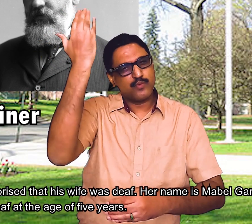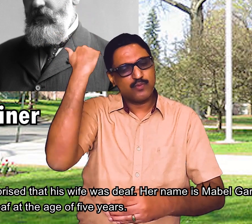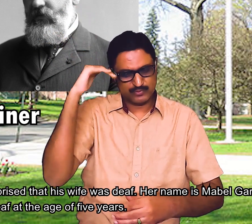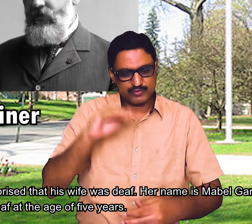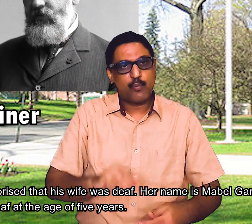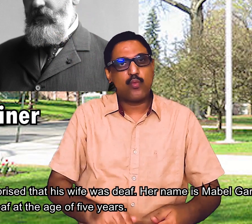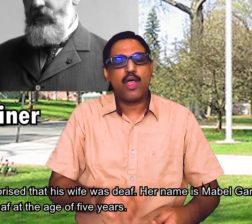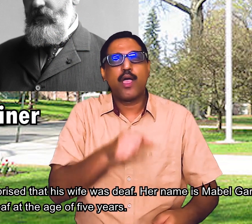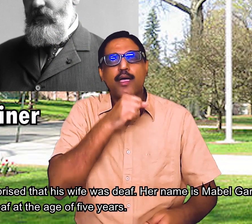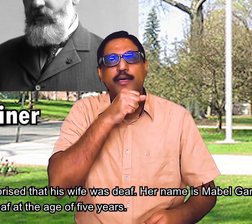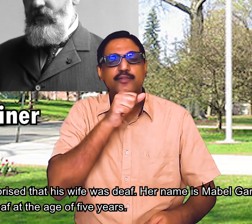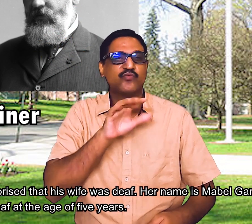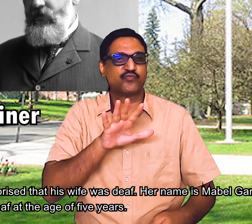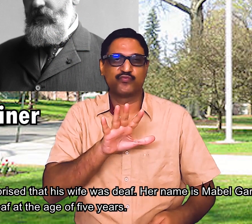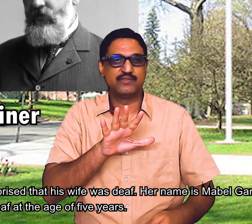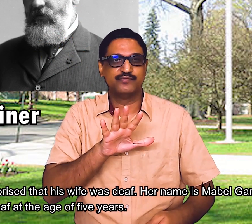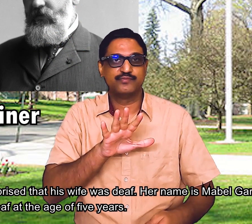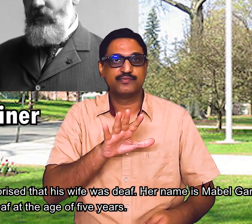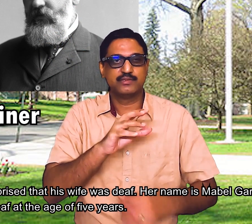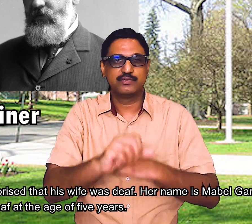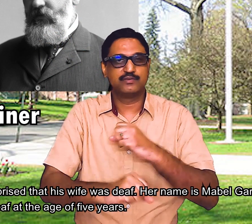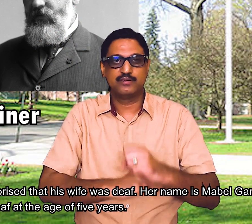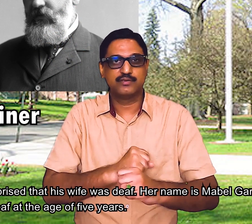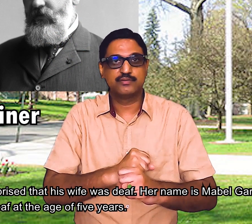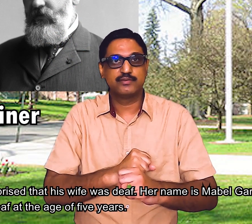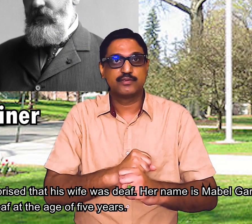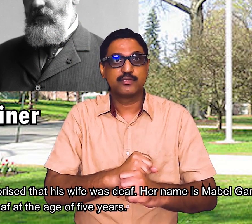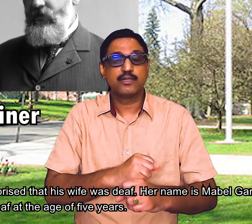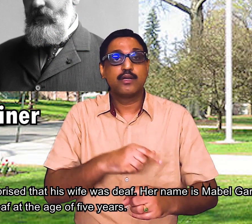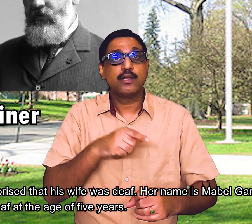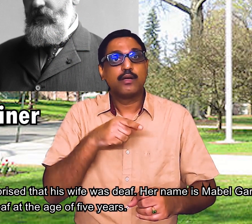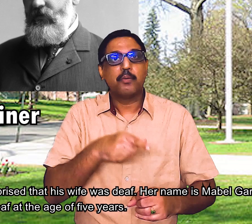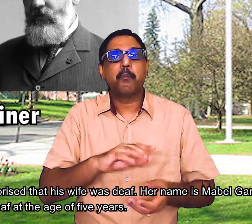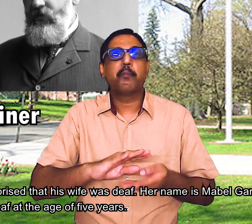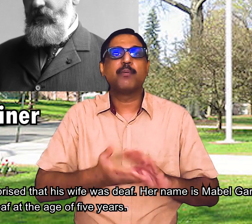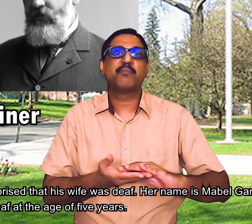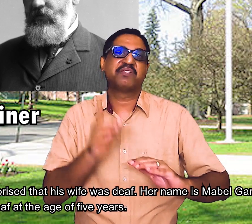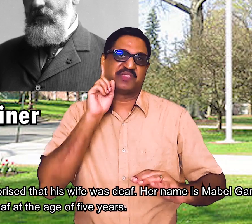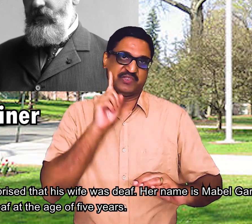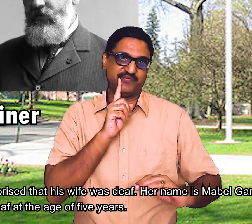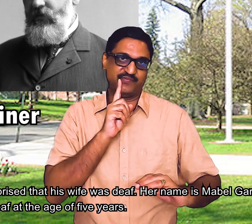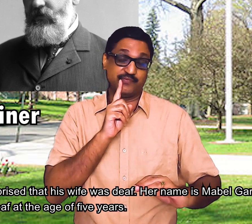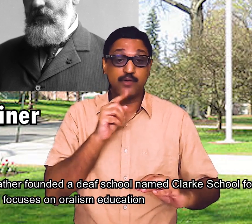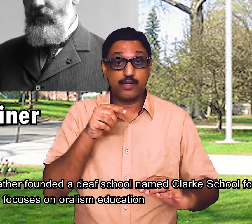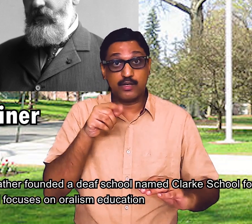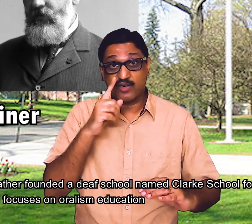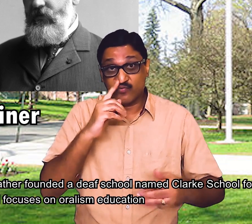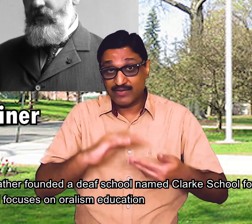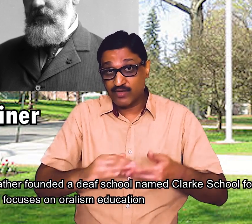Mabel Gardiner Hubbard. She became deaf at the age of 5 years. His